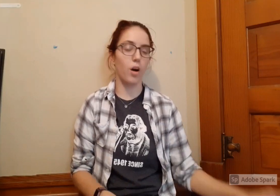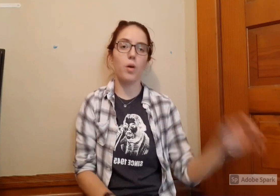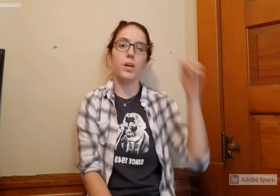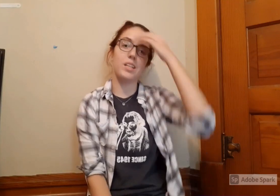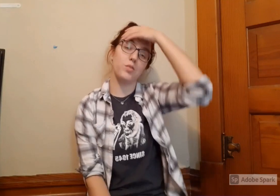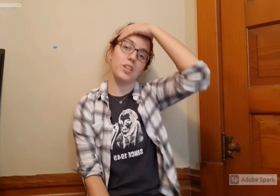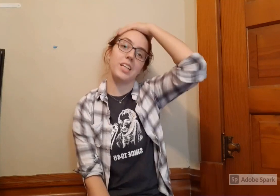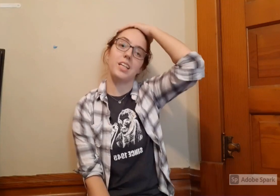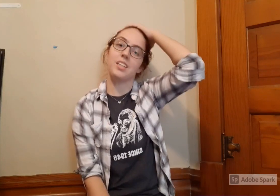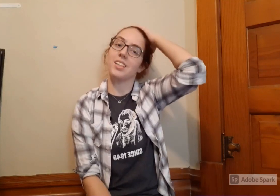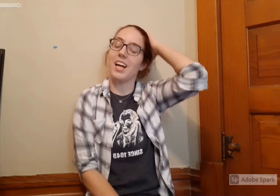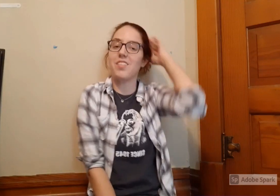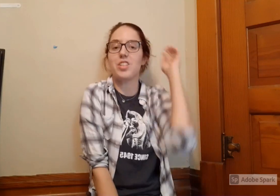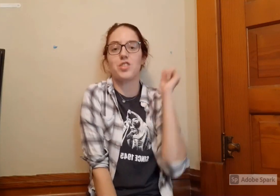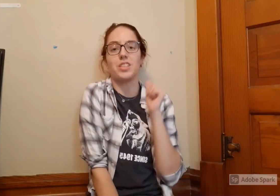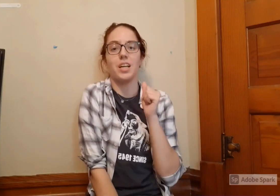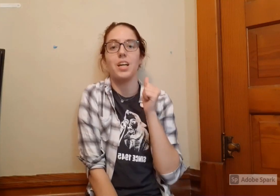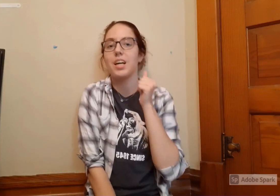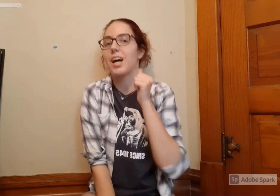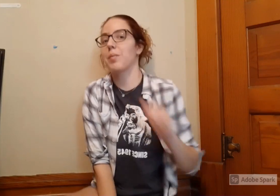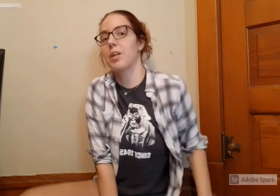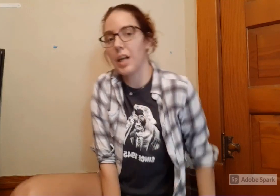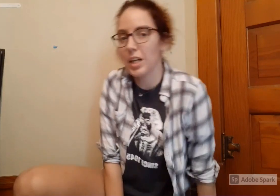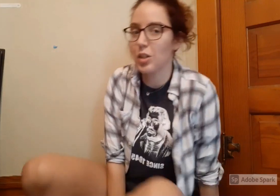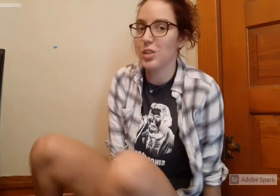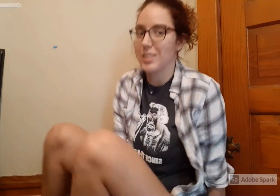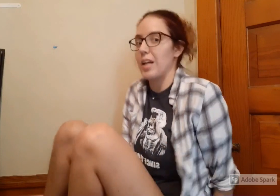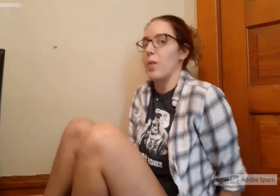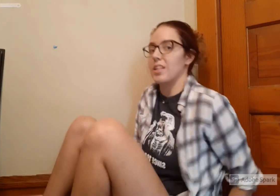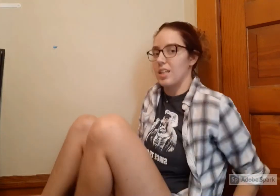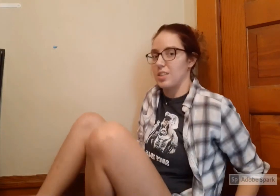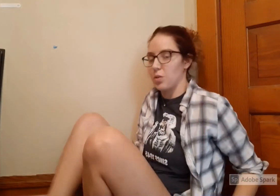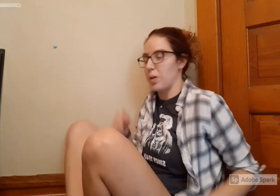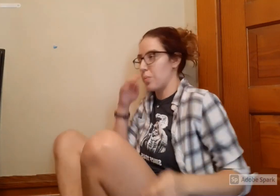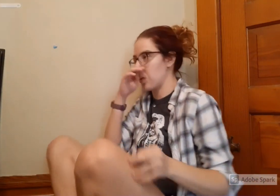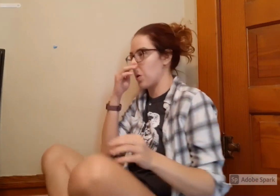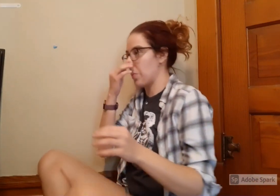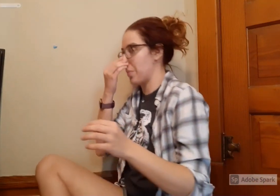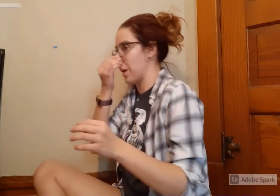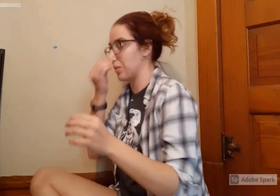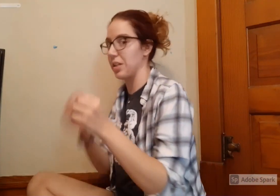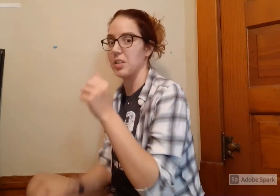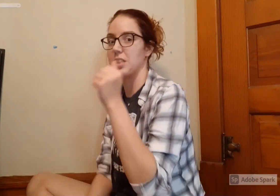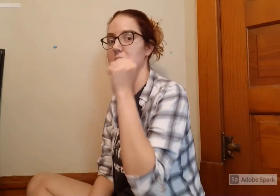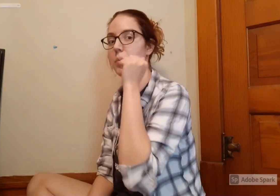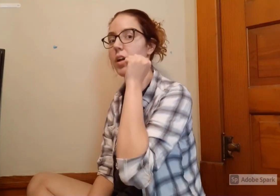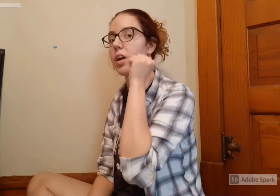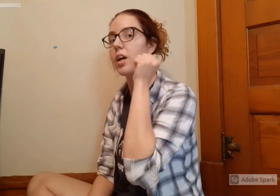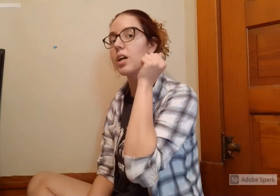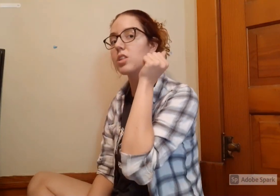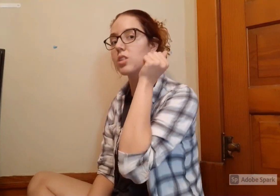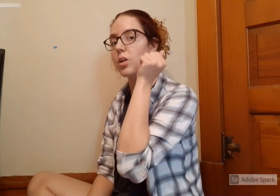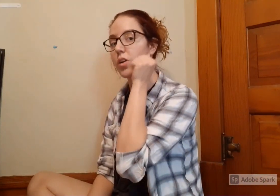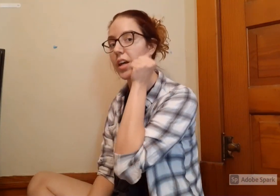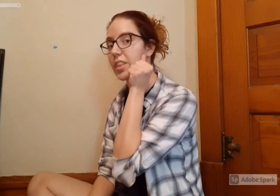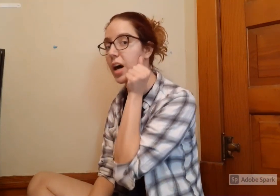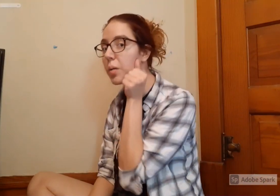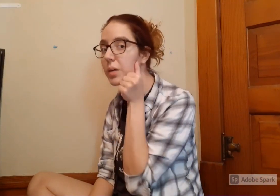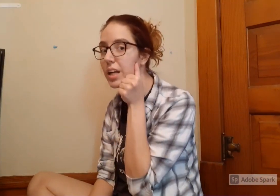Tomorrow is really kind of interesting. I'm going to kind of turn sideways because you'll probably be able to see this better. So your thumb kind of goes